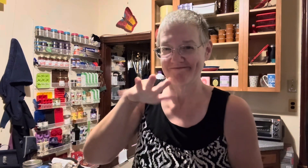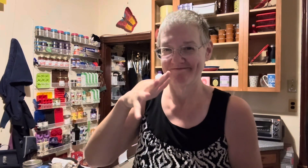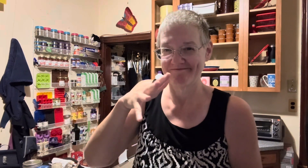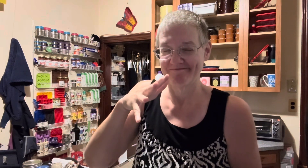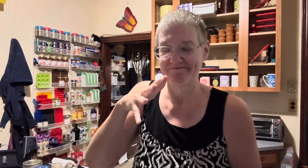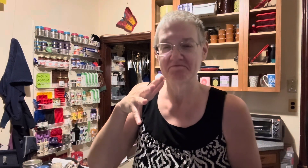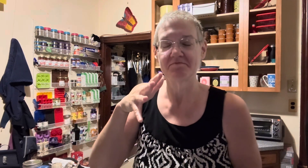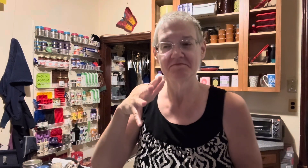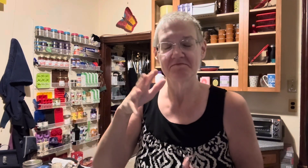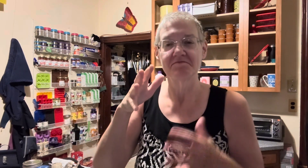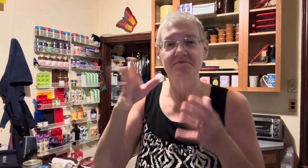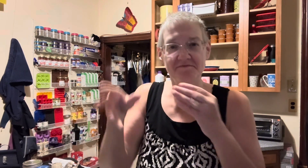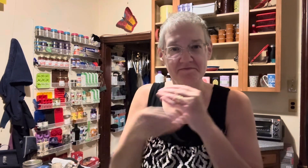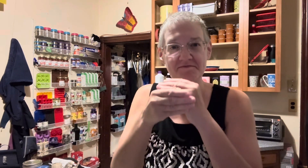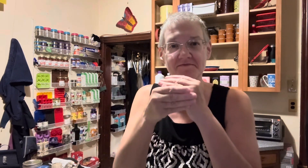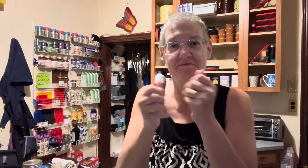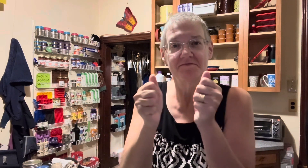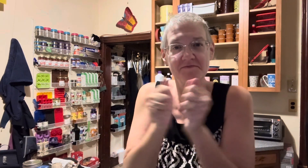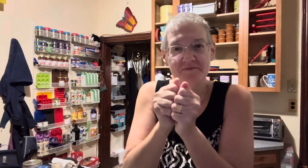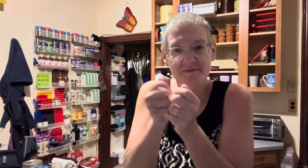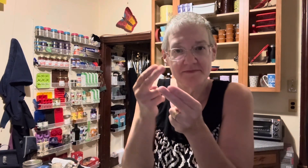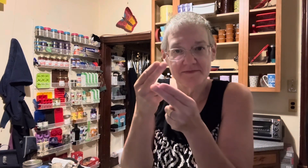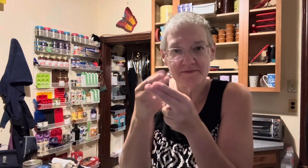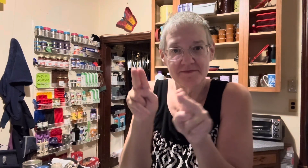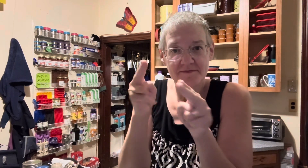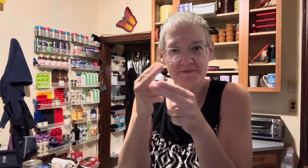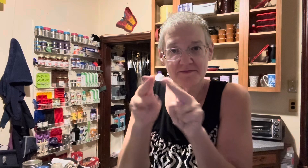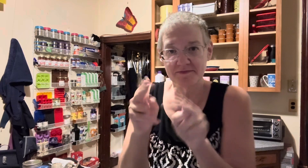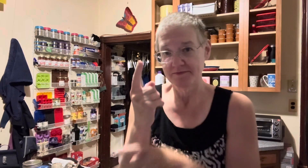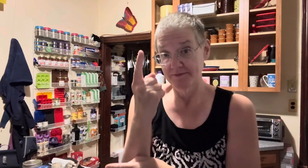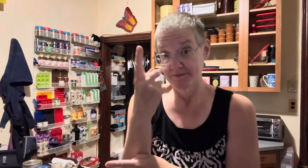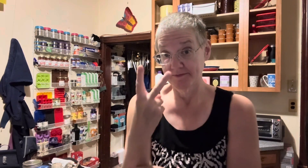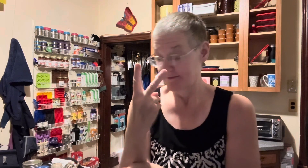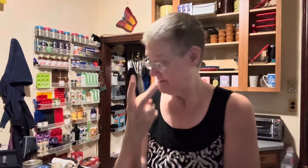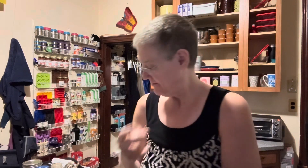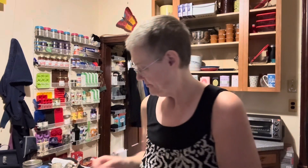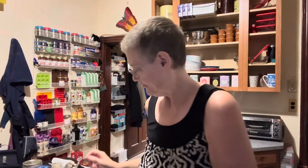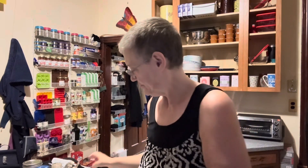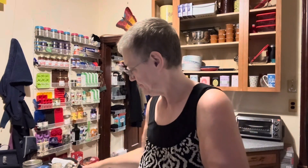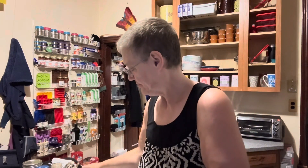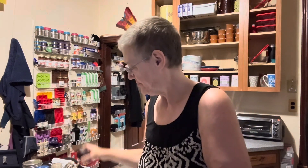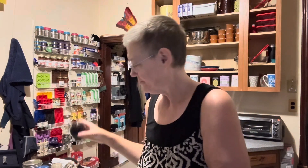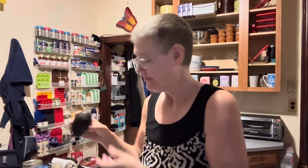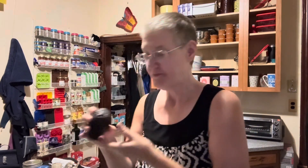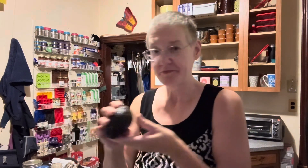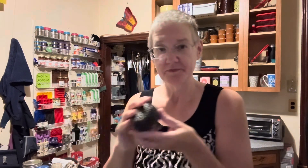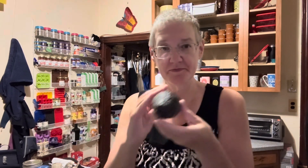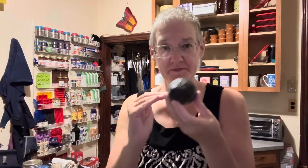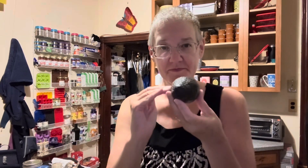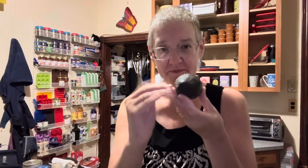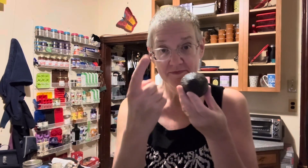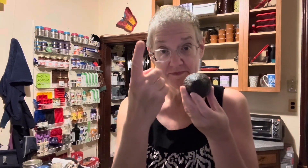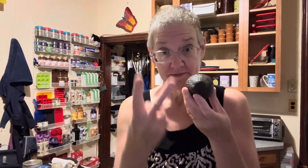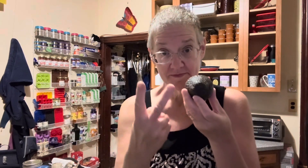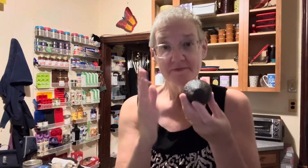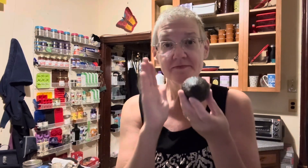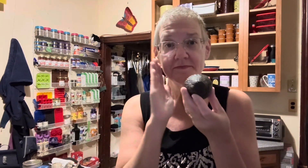we're going to add it to his eggs. Half of a fresh avocado for 1 gram of net